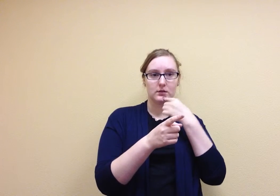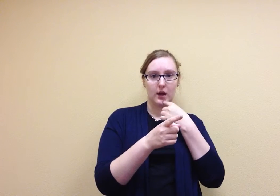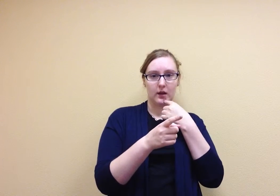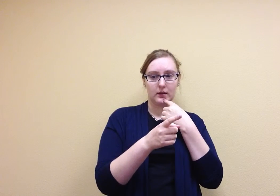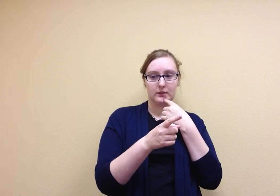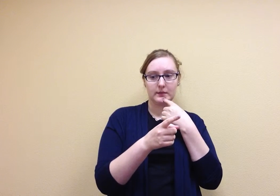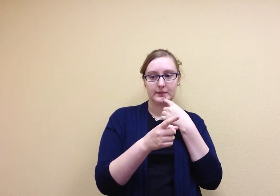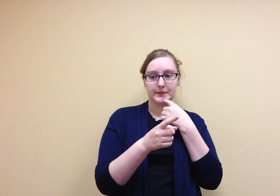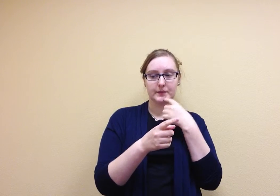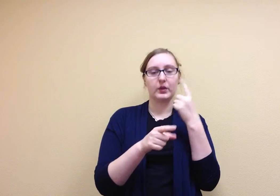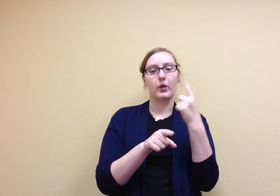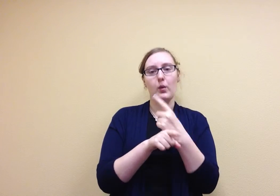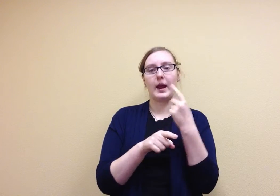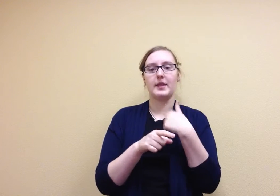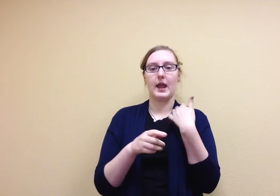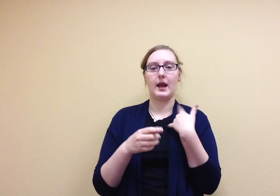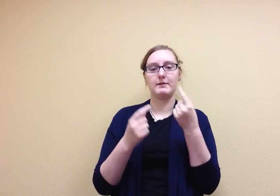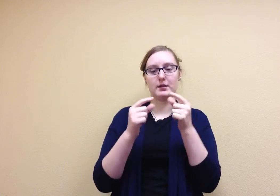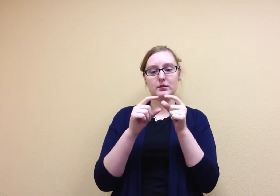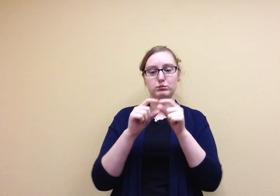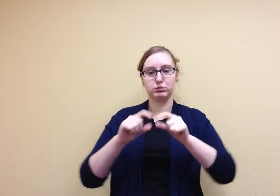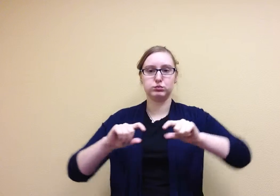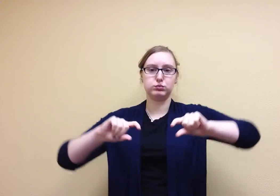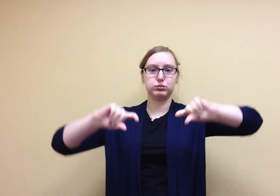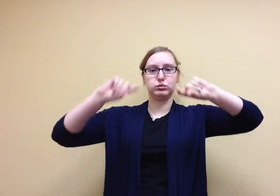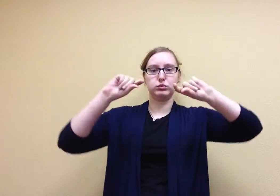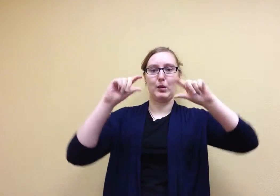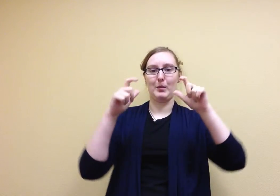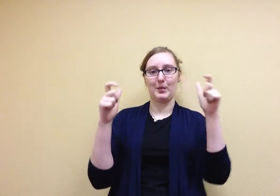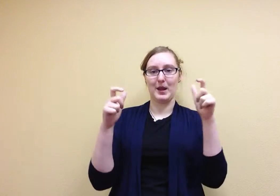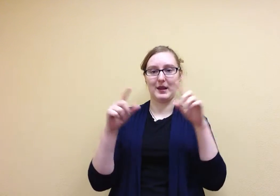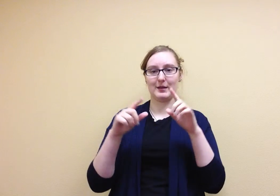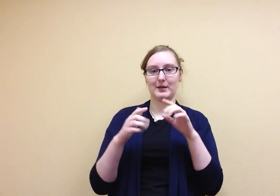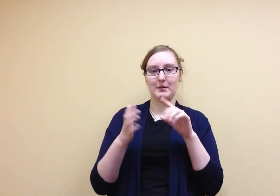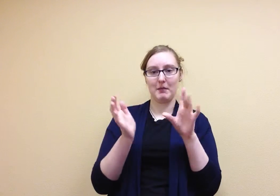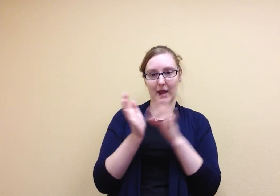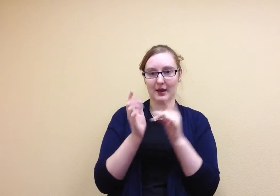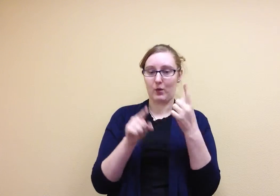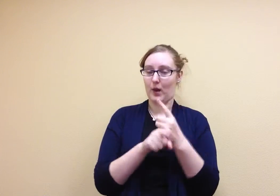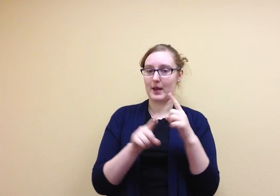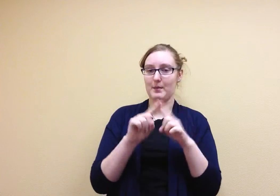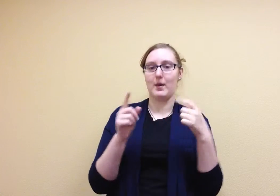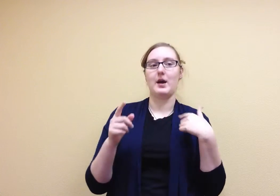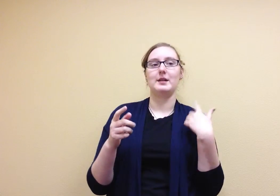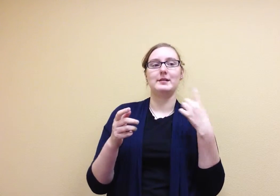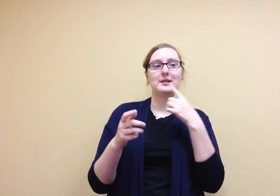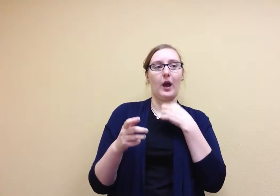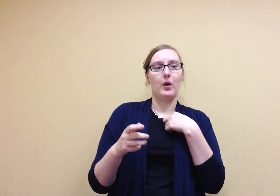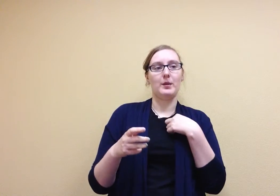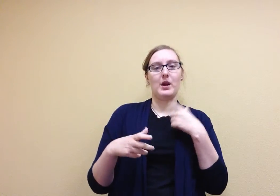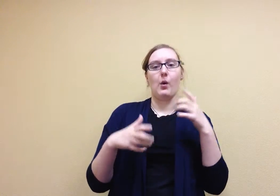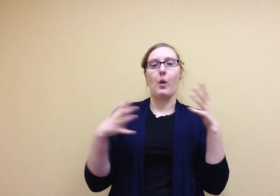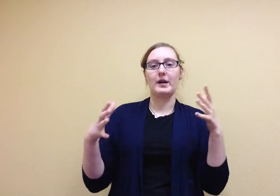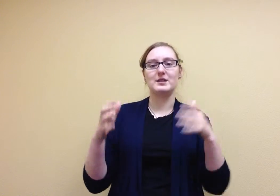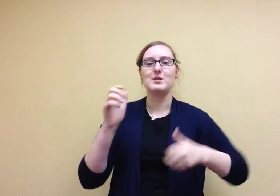Oh, okay, right. We have lots of giant magnets we use. But can somebody tell me what is the biggest magnet